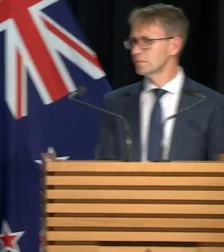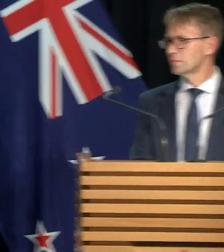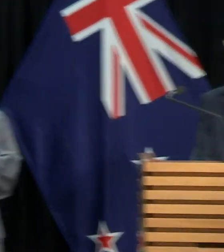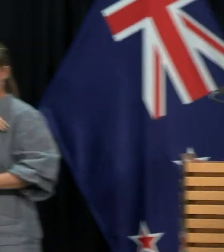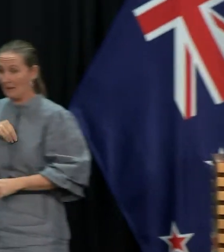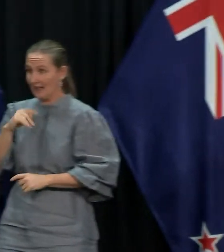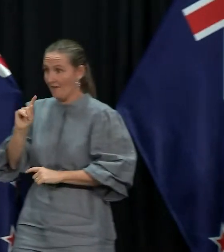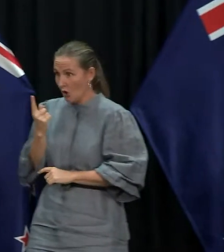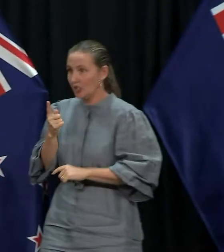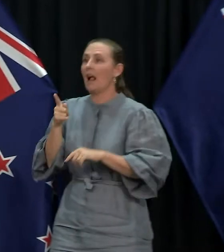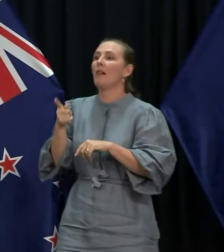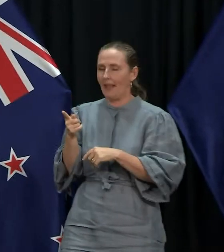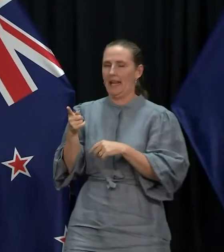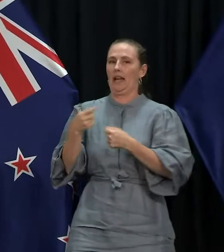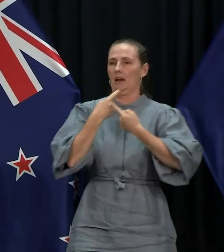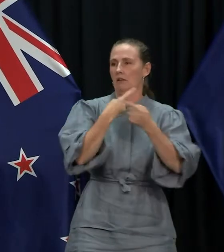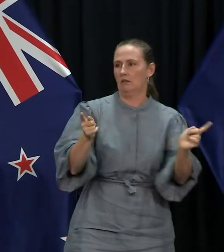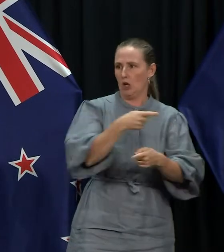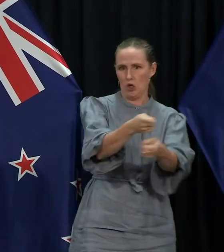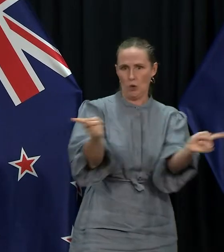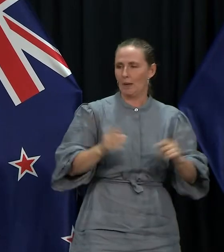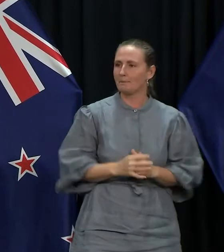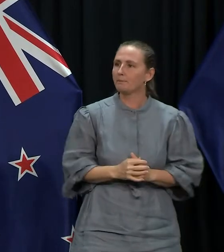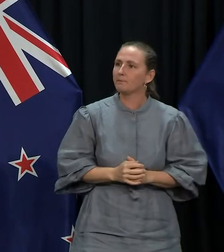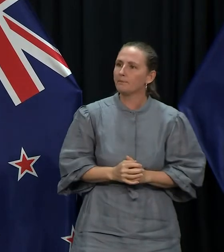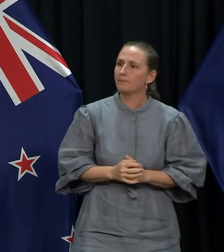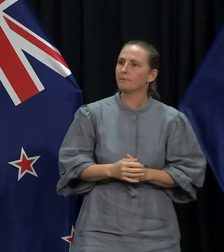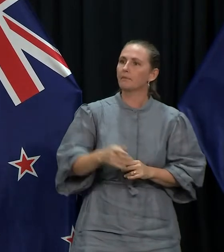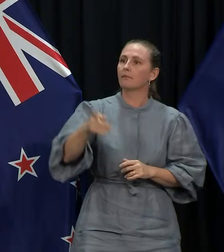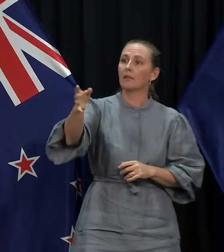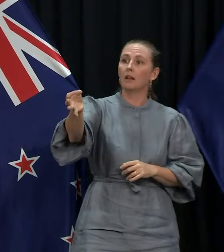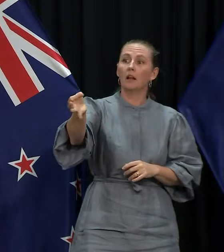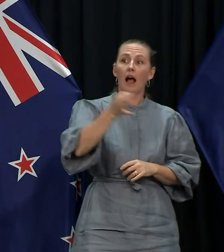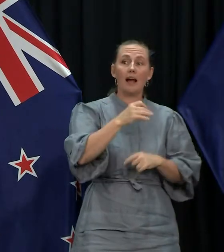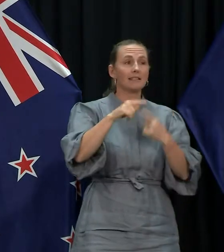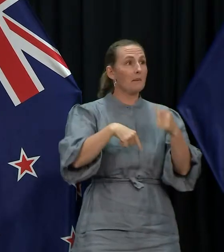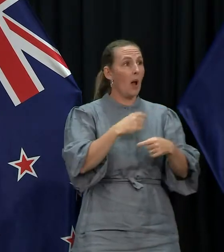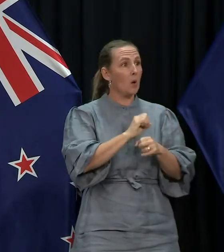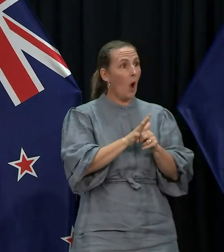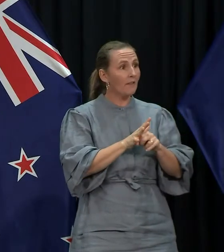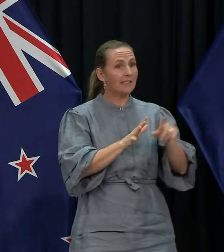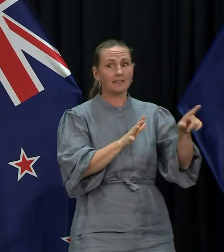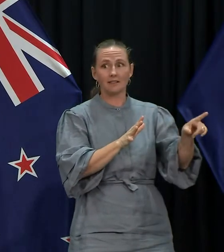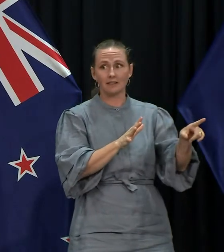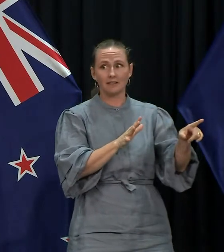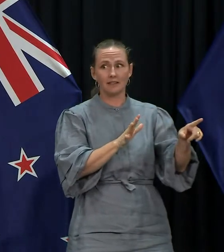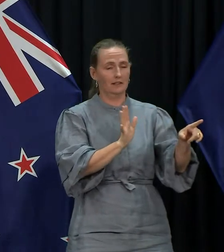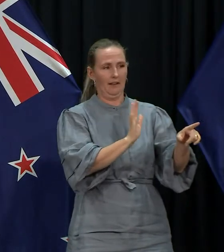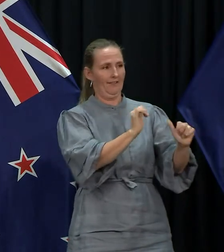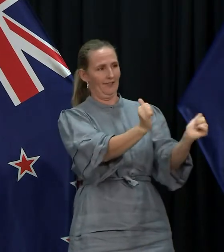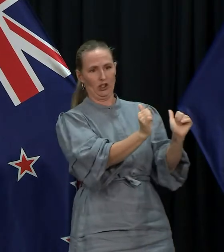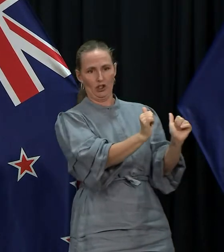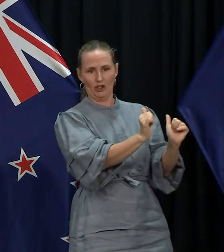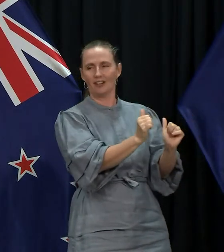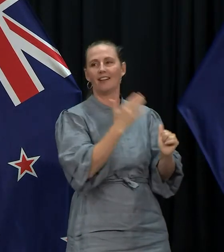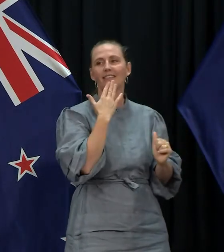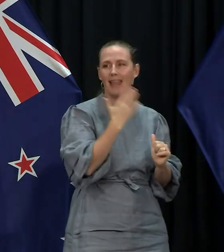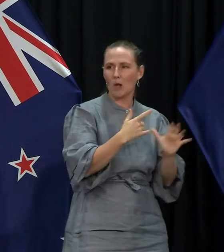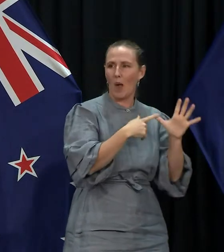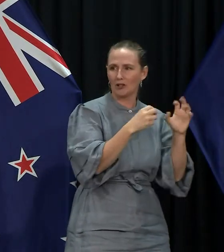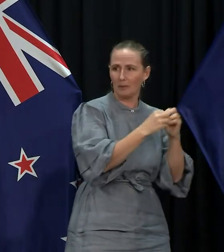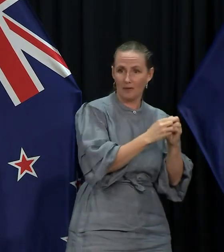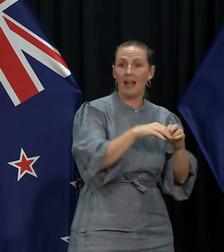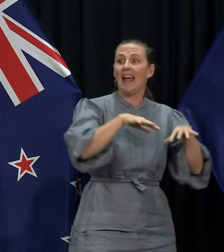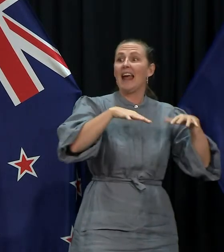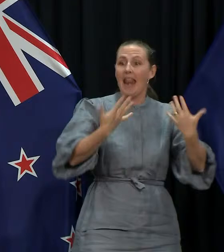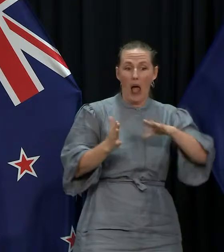on a question from Joe for... Non-COVID. Okay, thank you, Dr. Bloomfield. Appreciate that. On no COVID, non-COVID